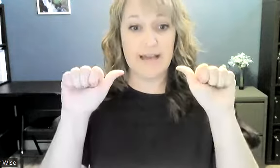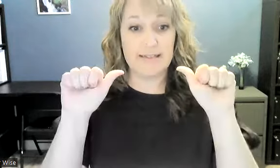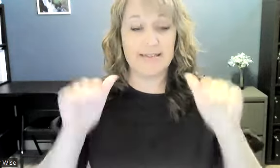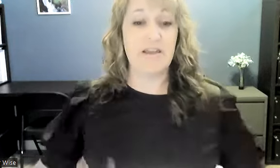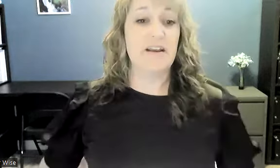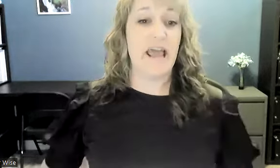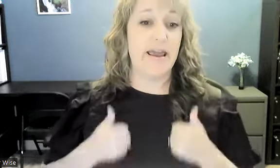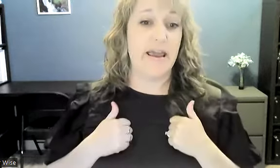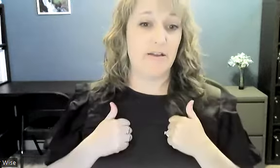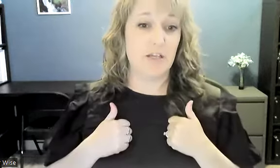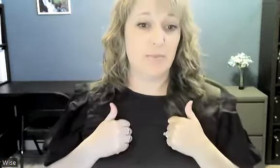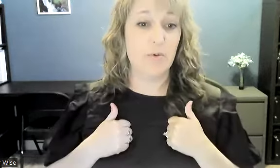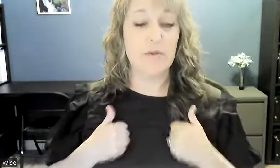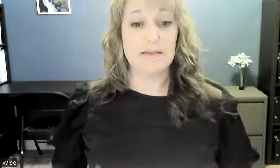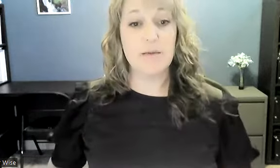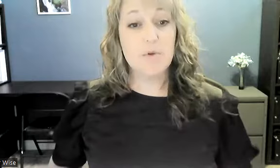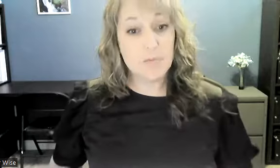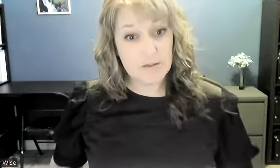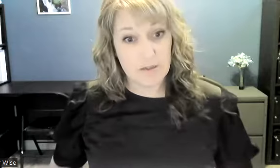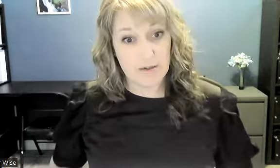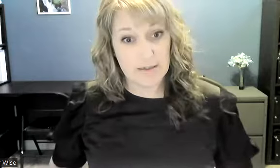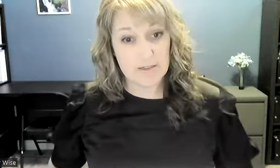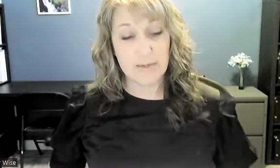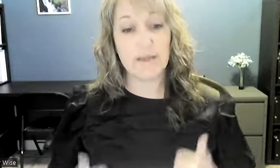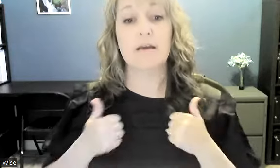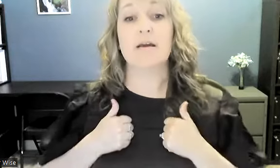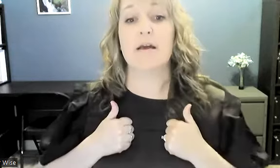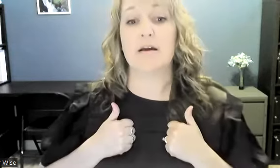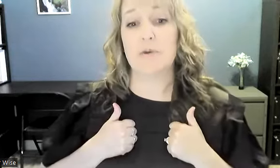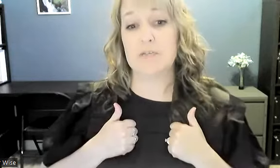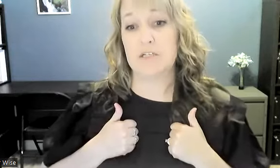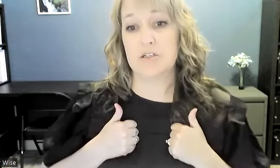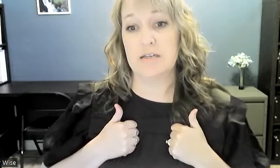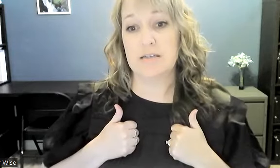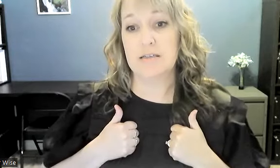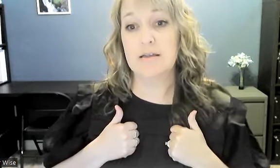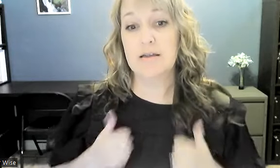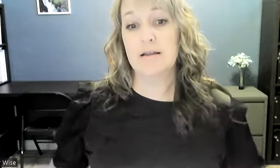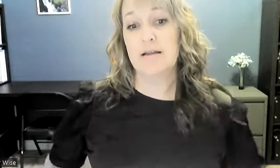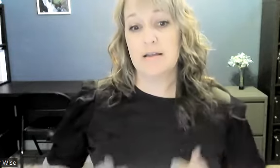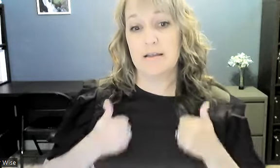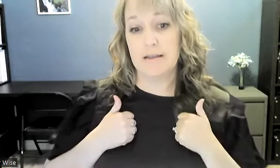Non-initialized is kind of an A handshake. With the same movement, you start at your stomach and come up to your chest.